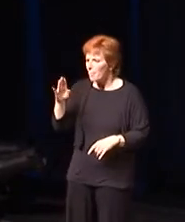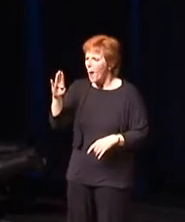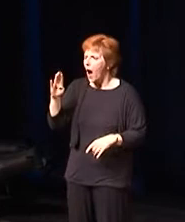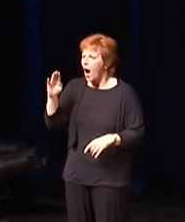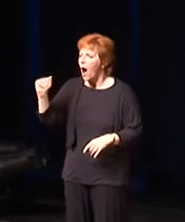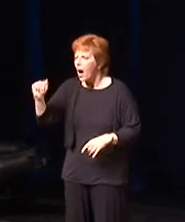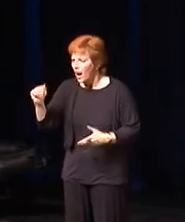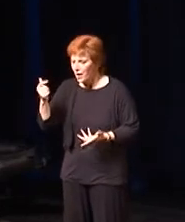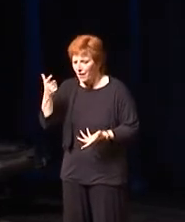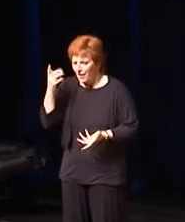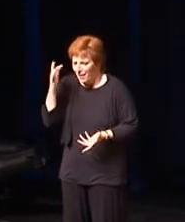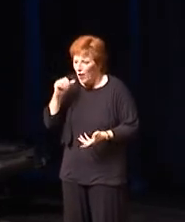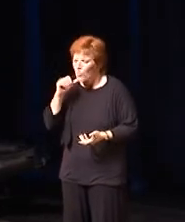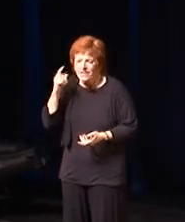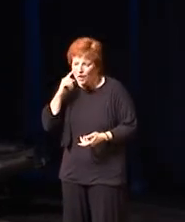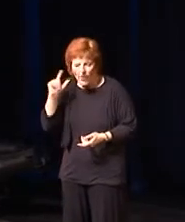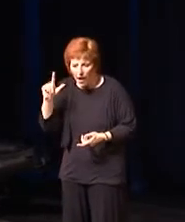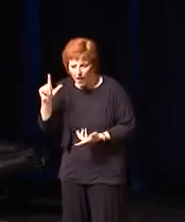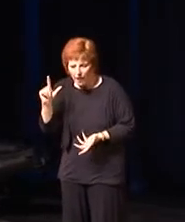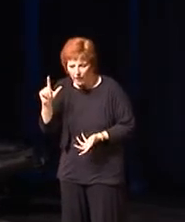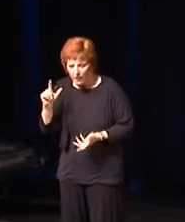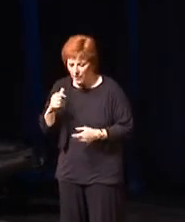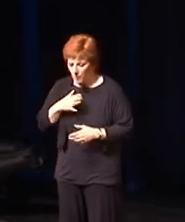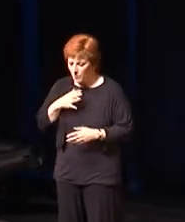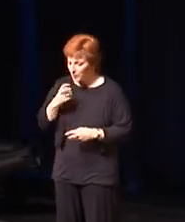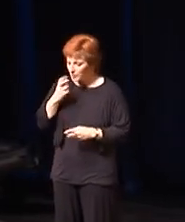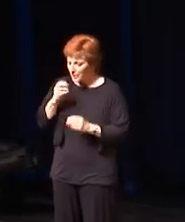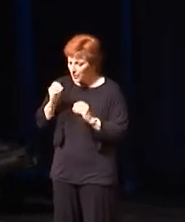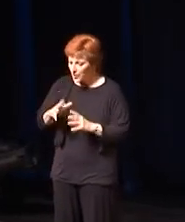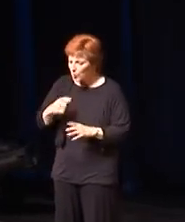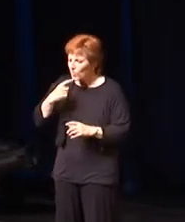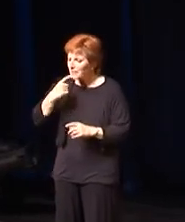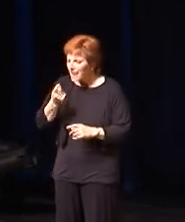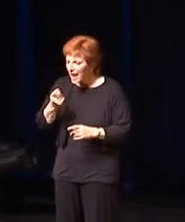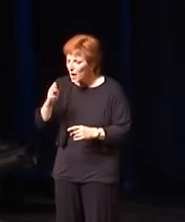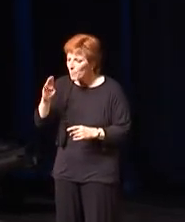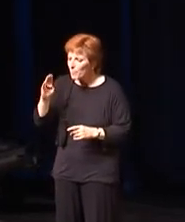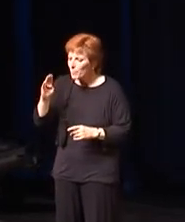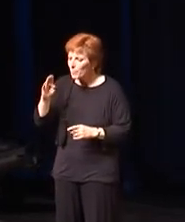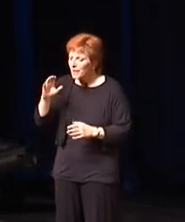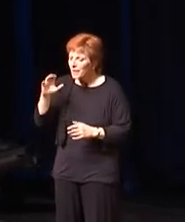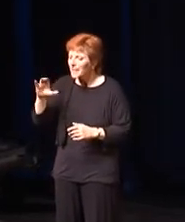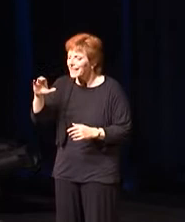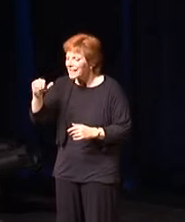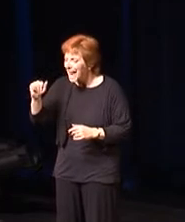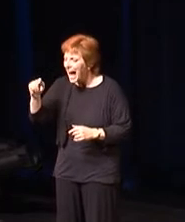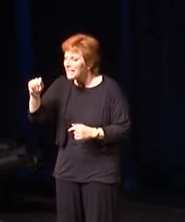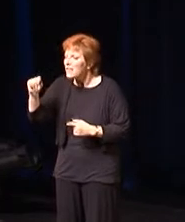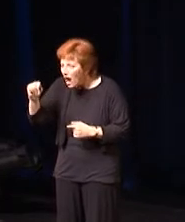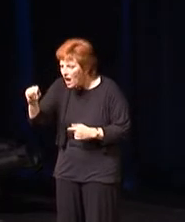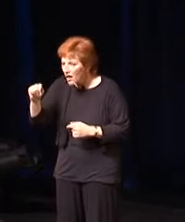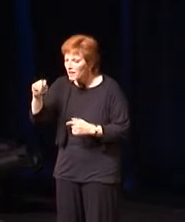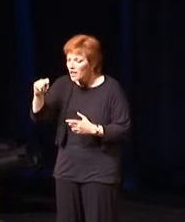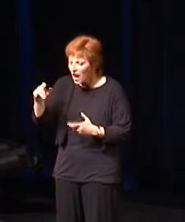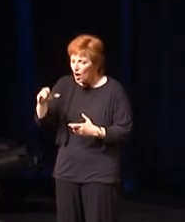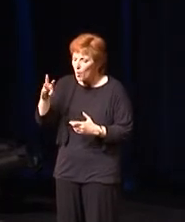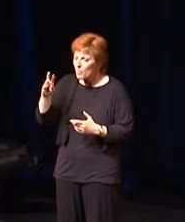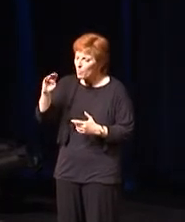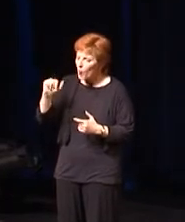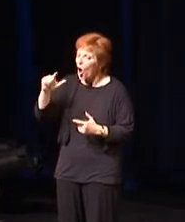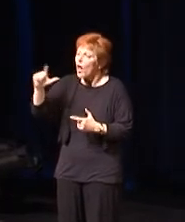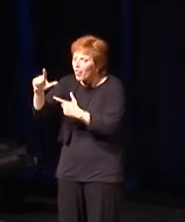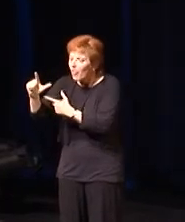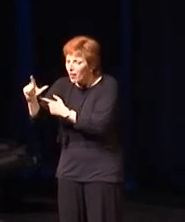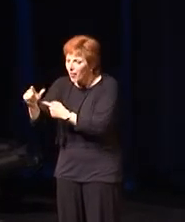because I was not hearing the L's. So my speech teacher would enunciate and say, K, cat, cup, ball, and